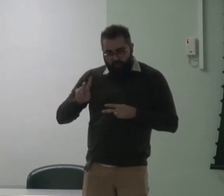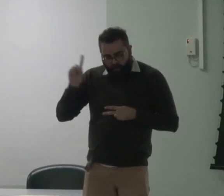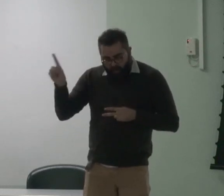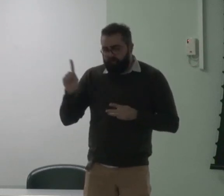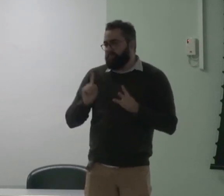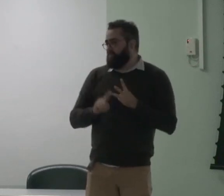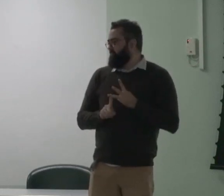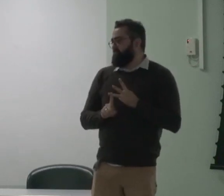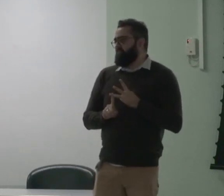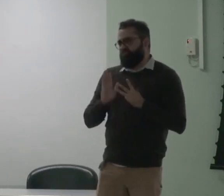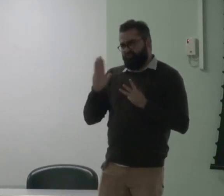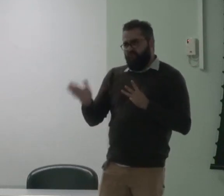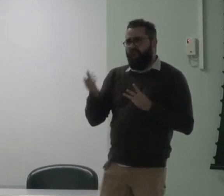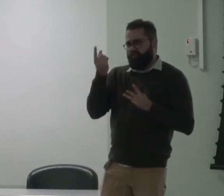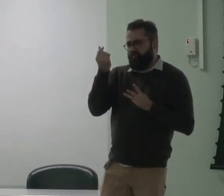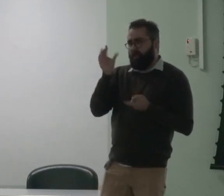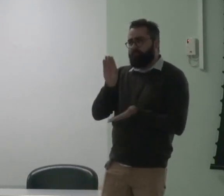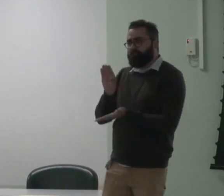and